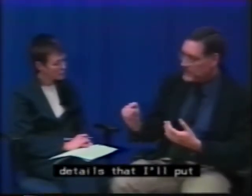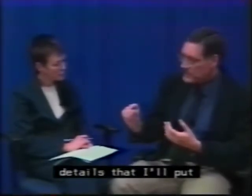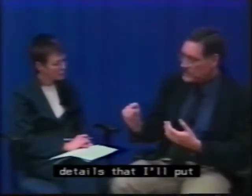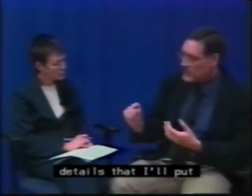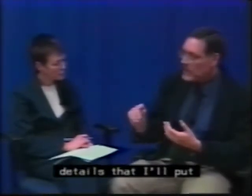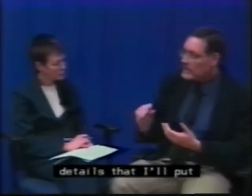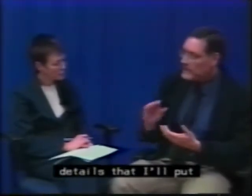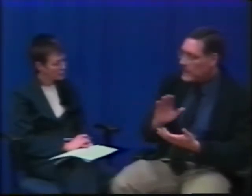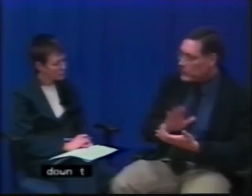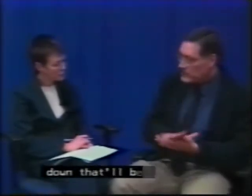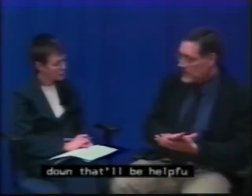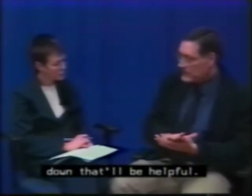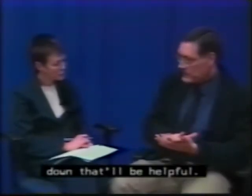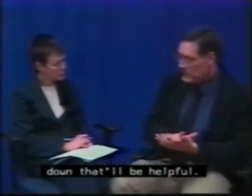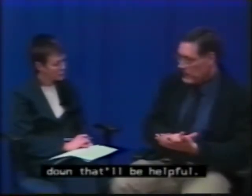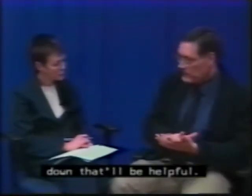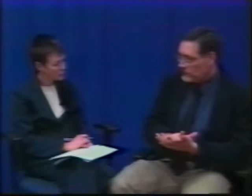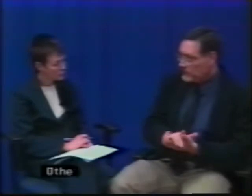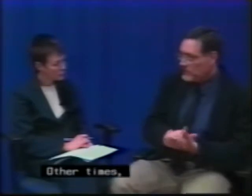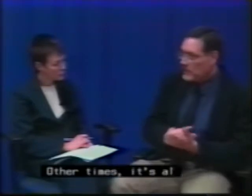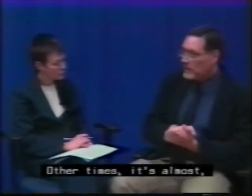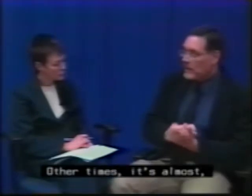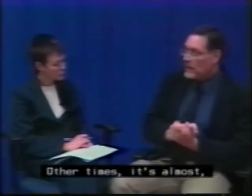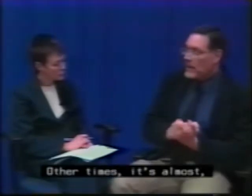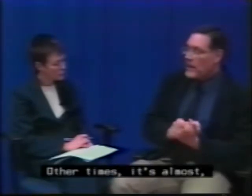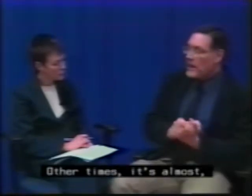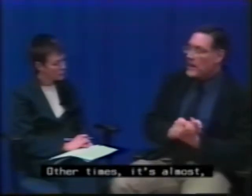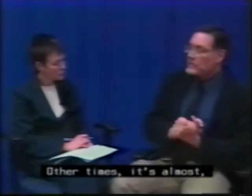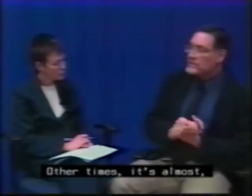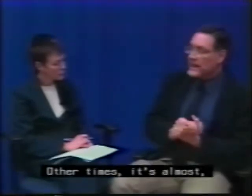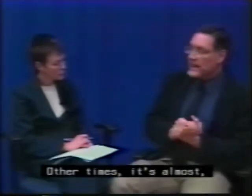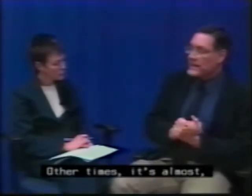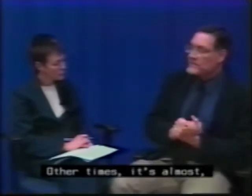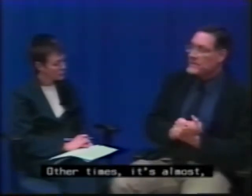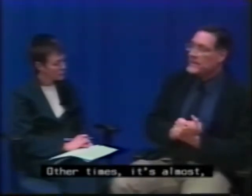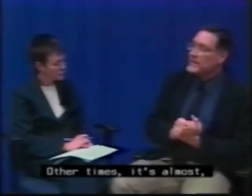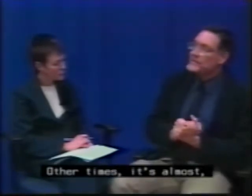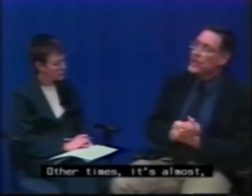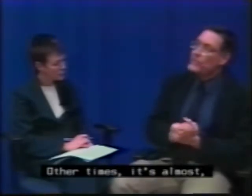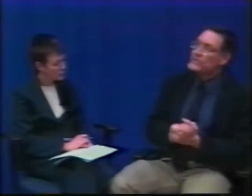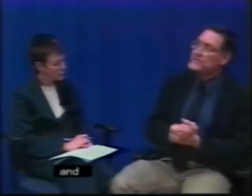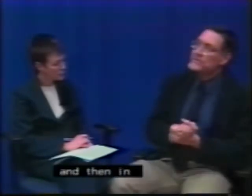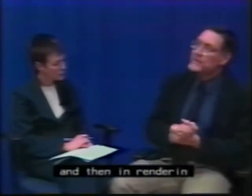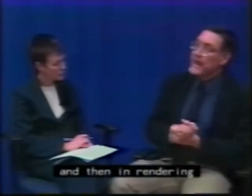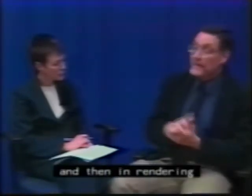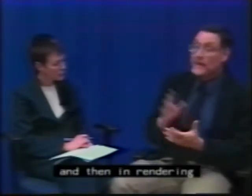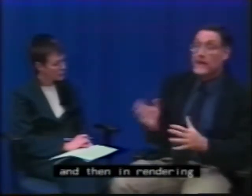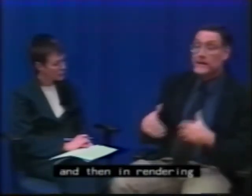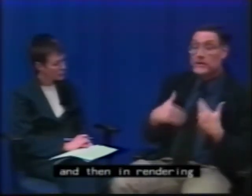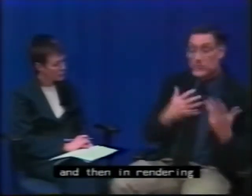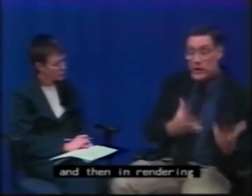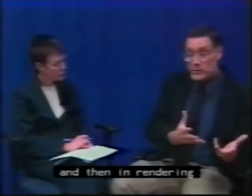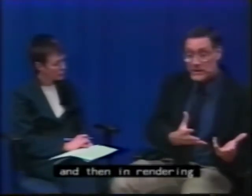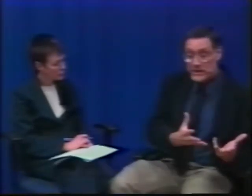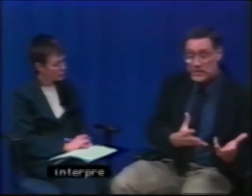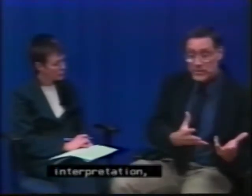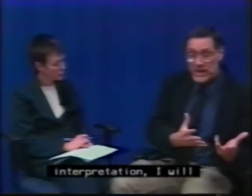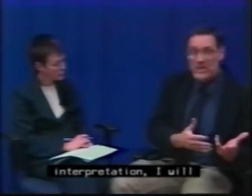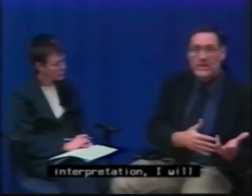details that I'll put down that'll be helpful. Other times, it's almost, and then in rendering the interpretation,